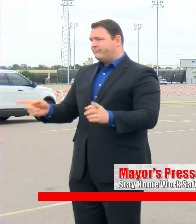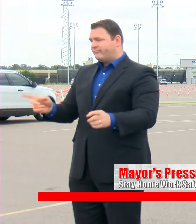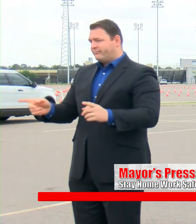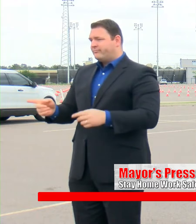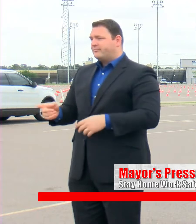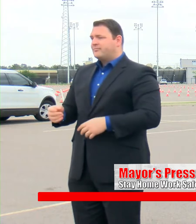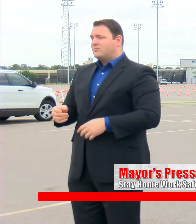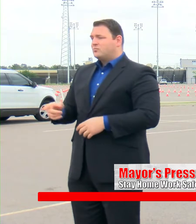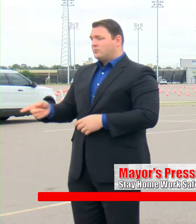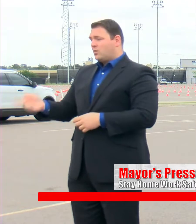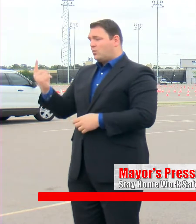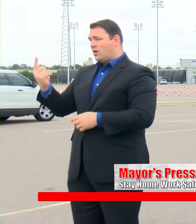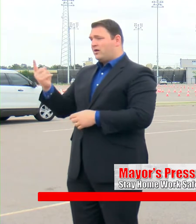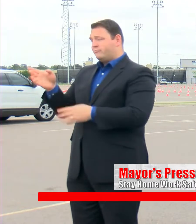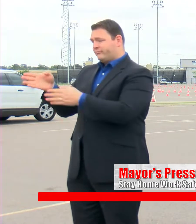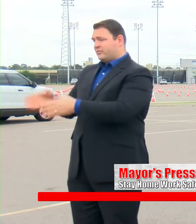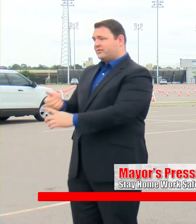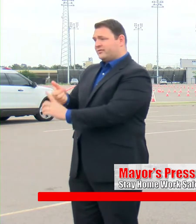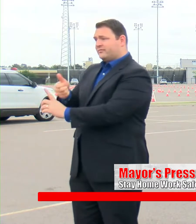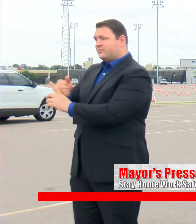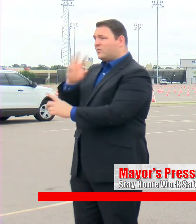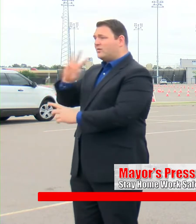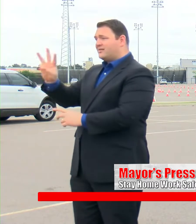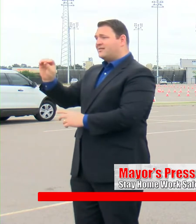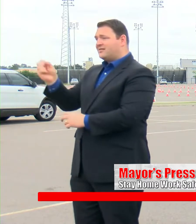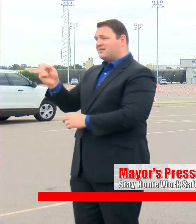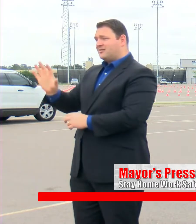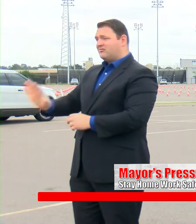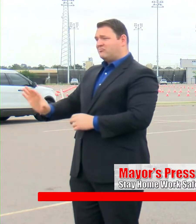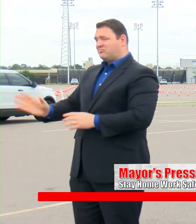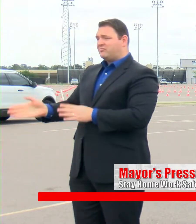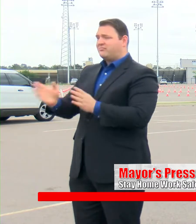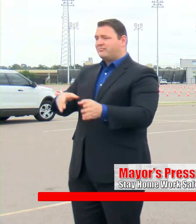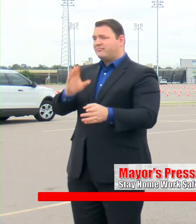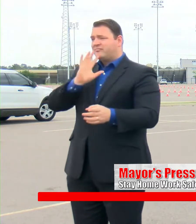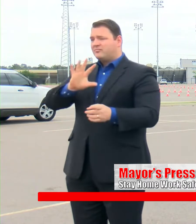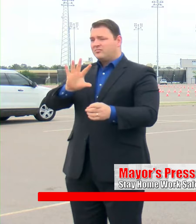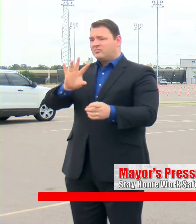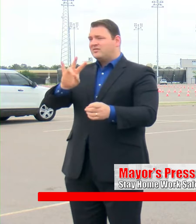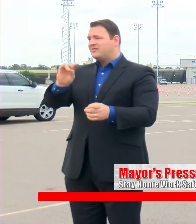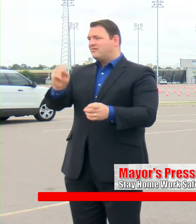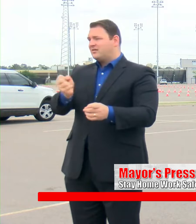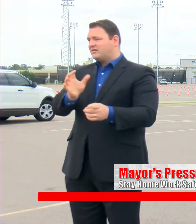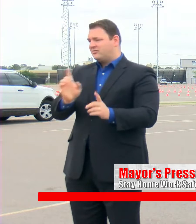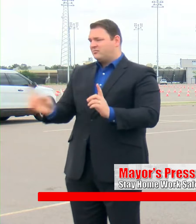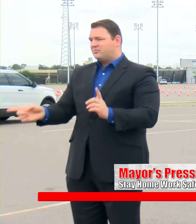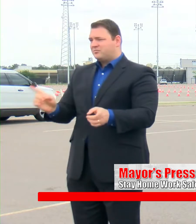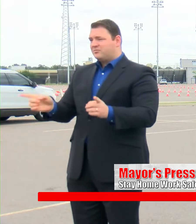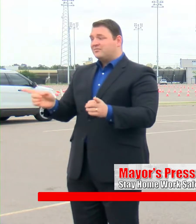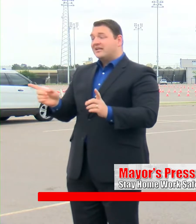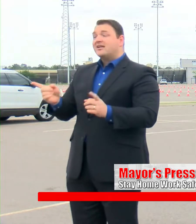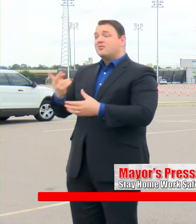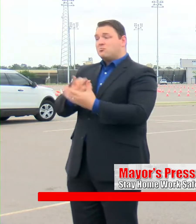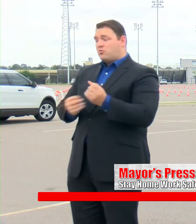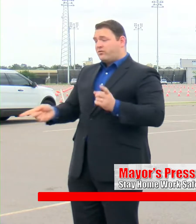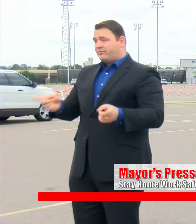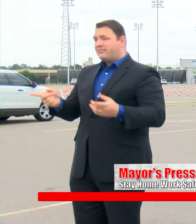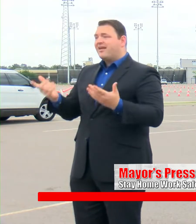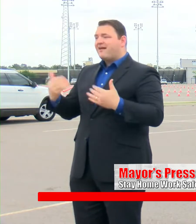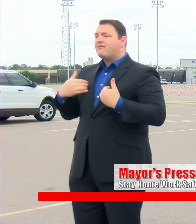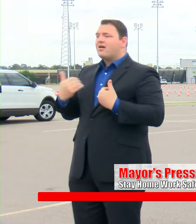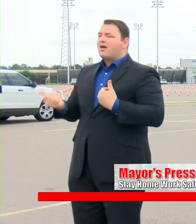one is in their 60s and the other is in the 70s. With underlying medical